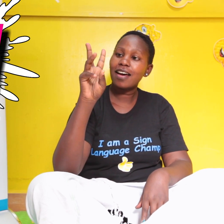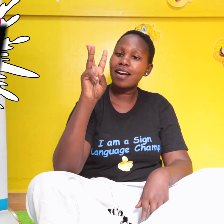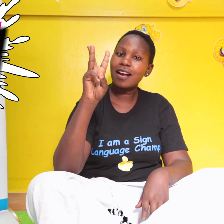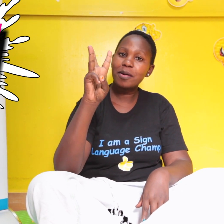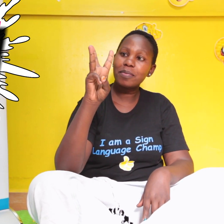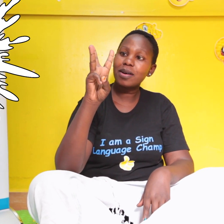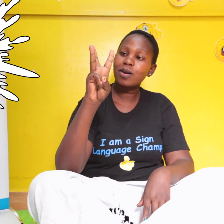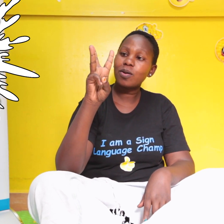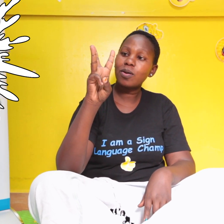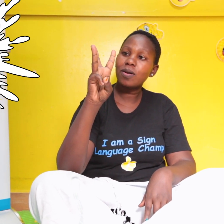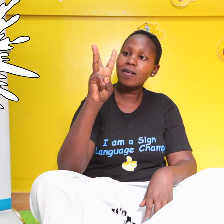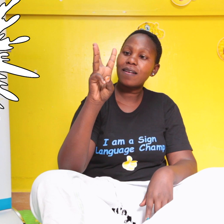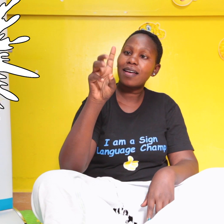W, X,